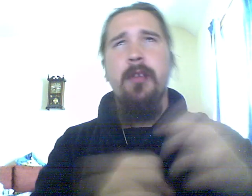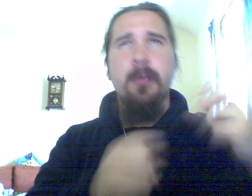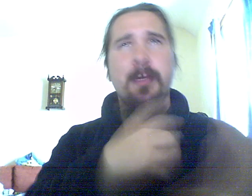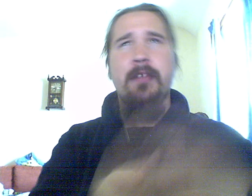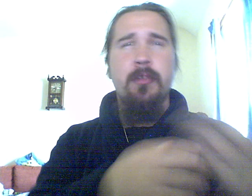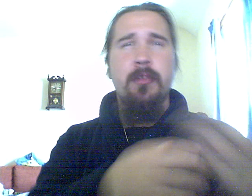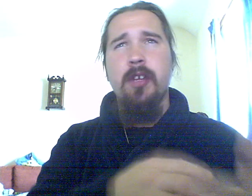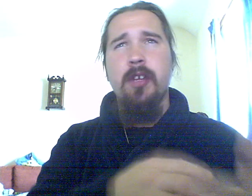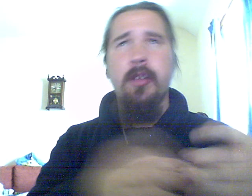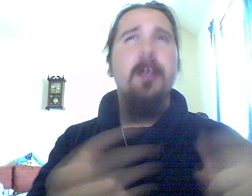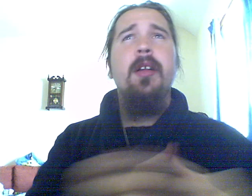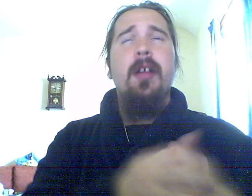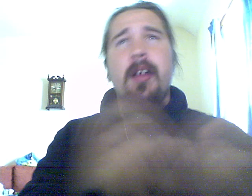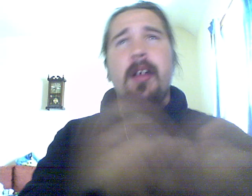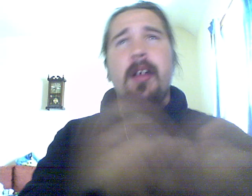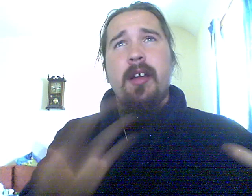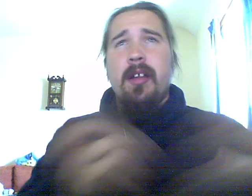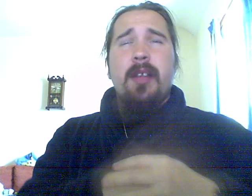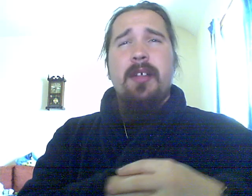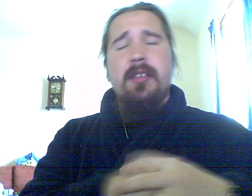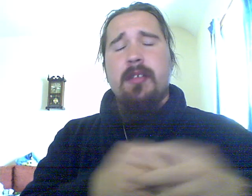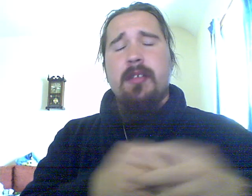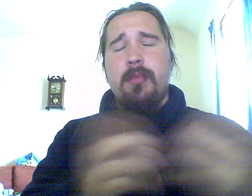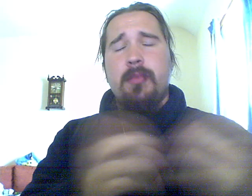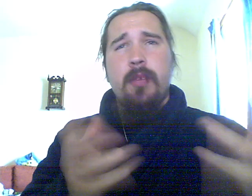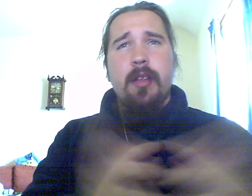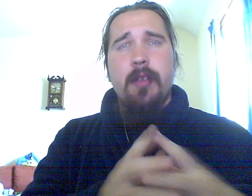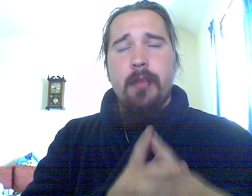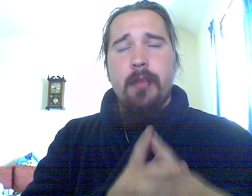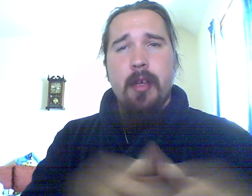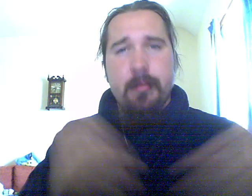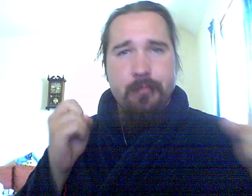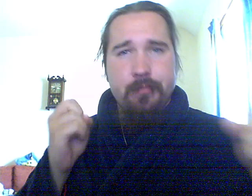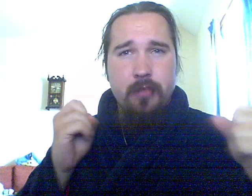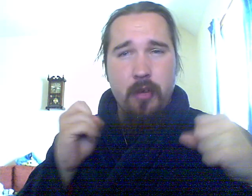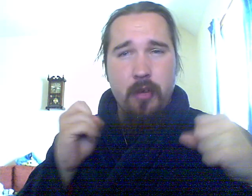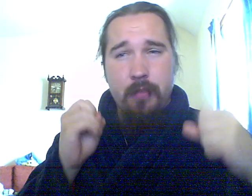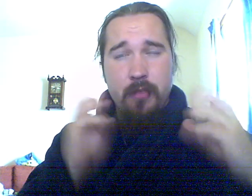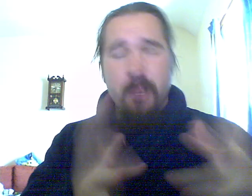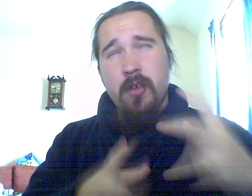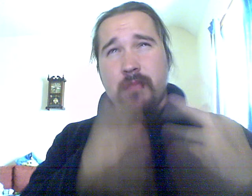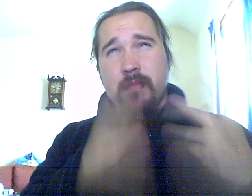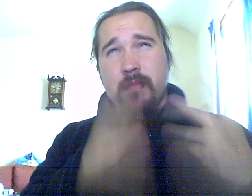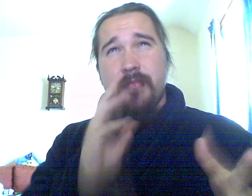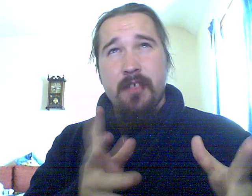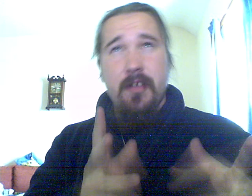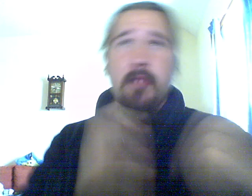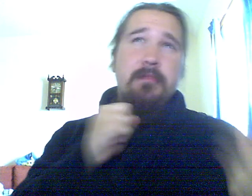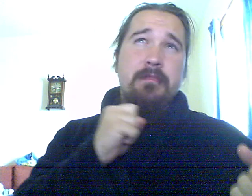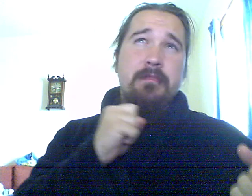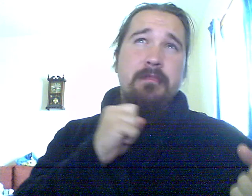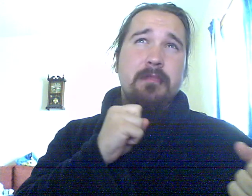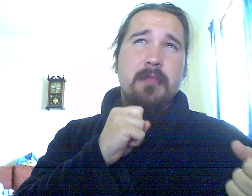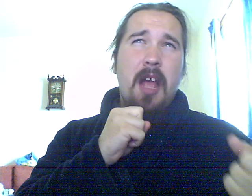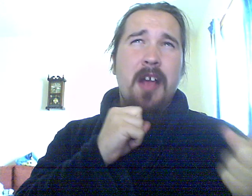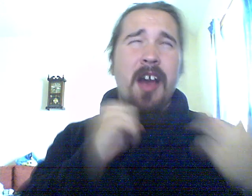you expect from the trailer. Anyway, that's just a weird little thing. Right, overall, decent film.